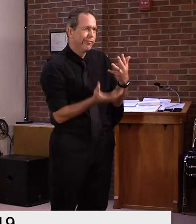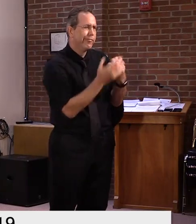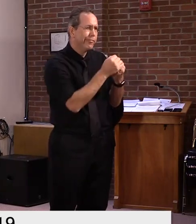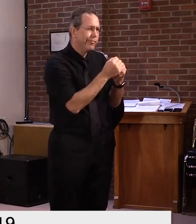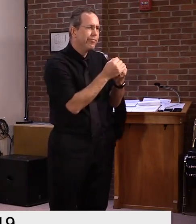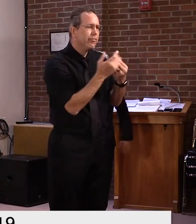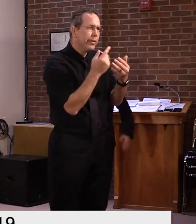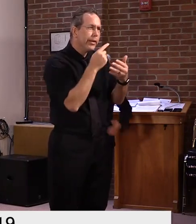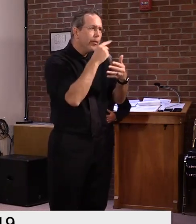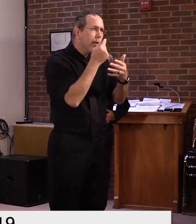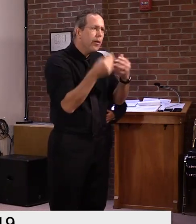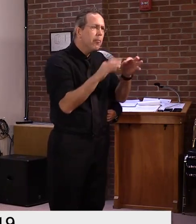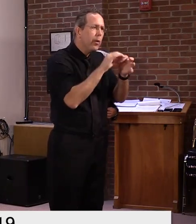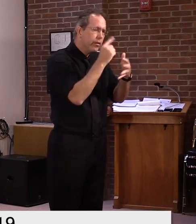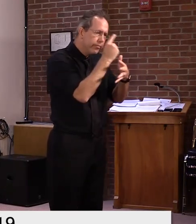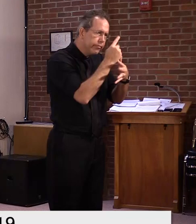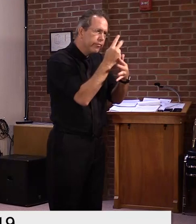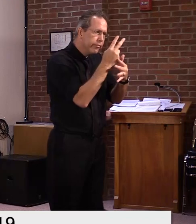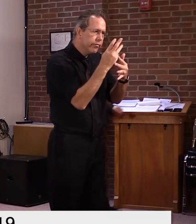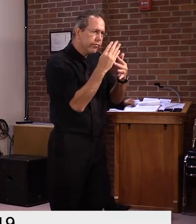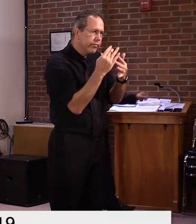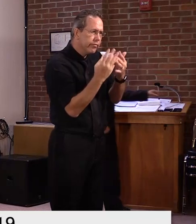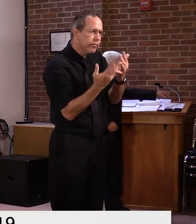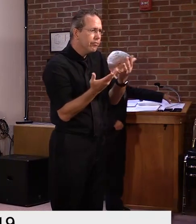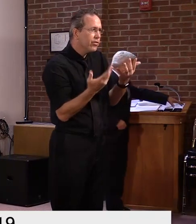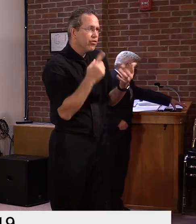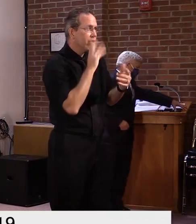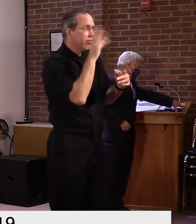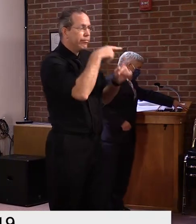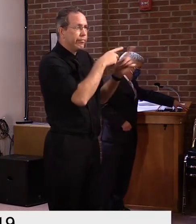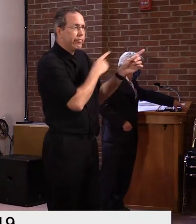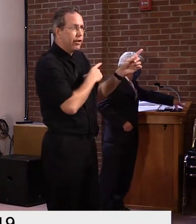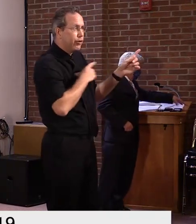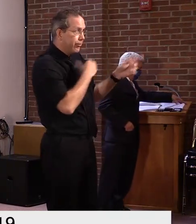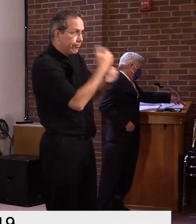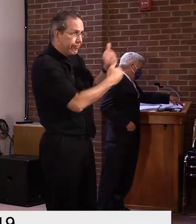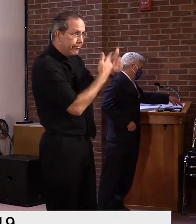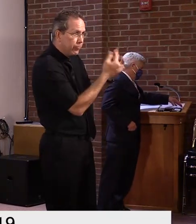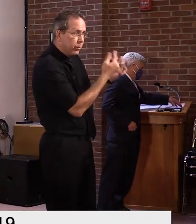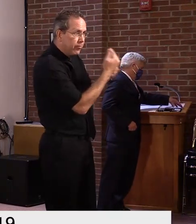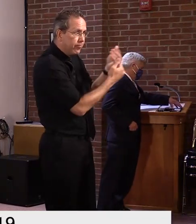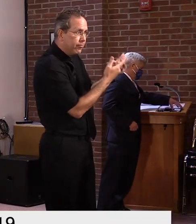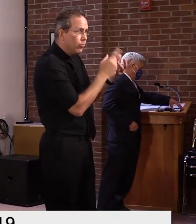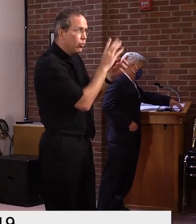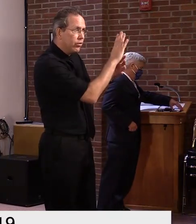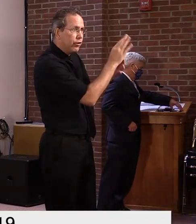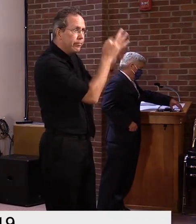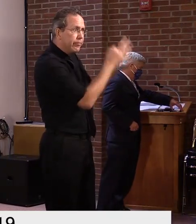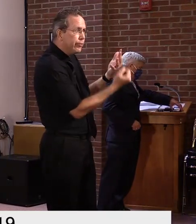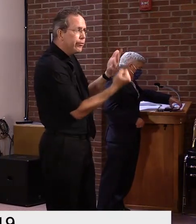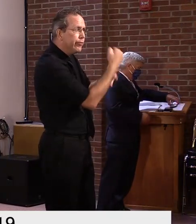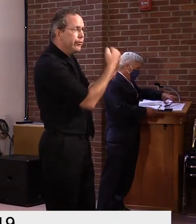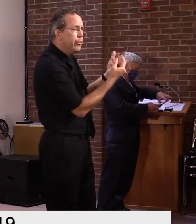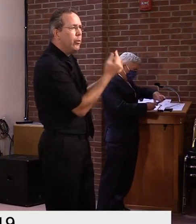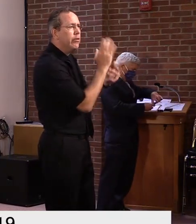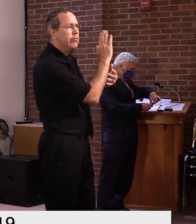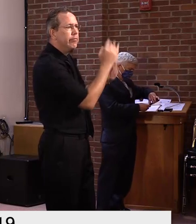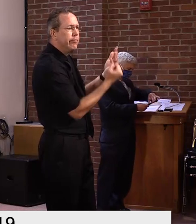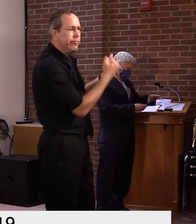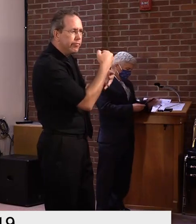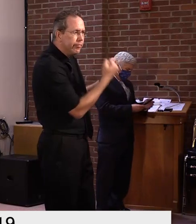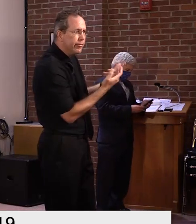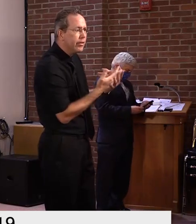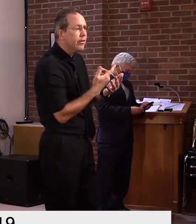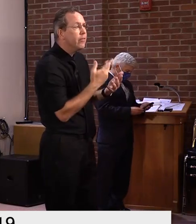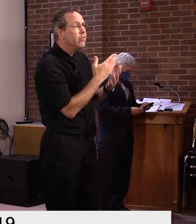the third branch of government, and they can do what they want, and it's not as though they just recessed, so it's